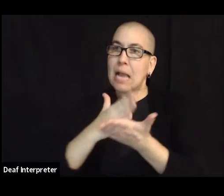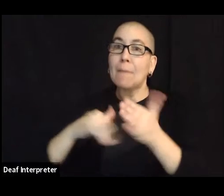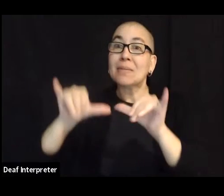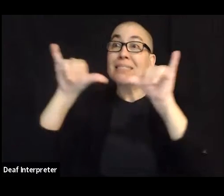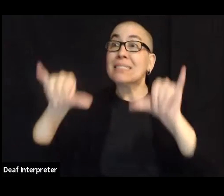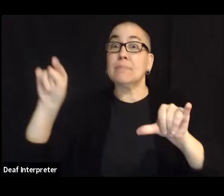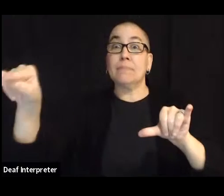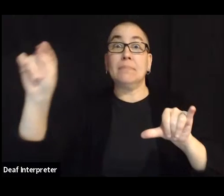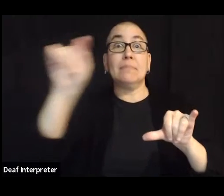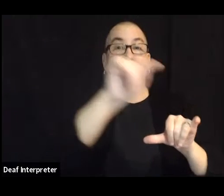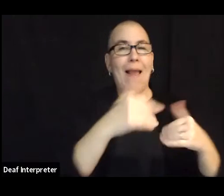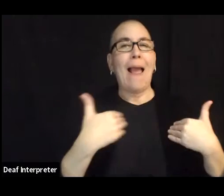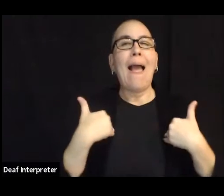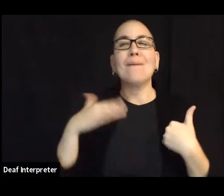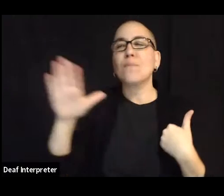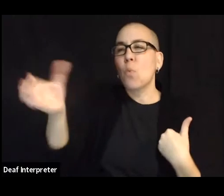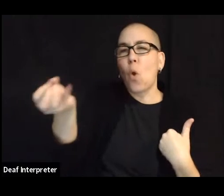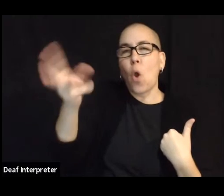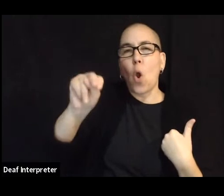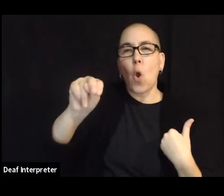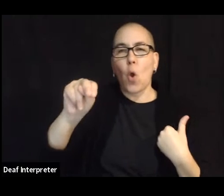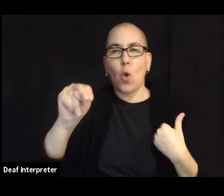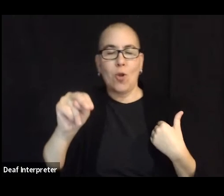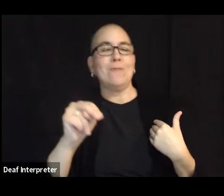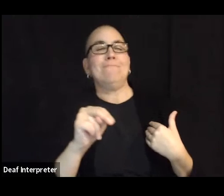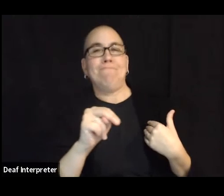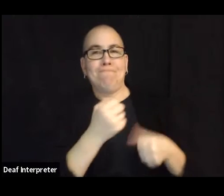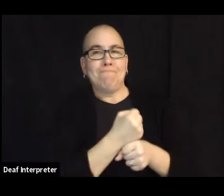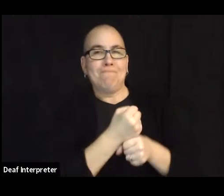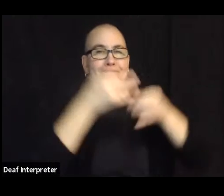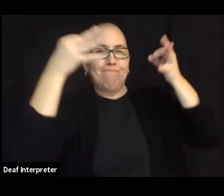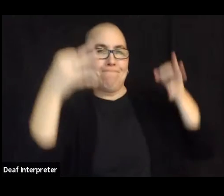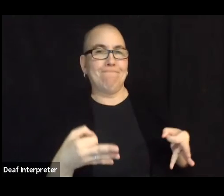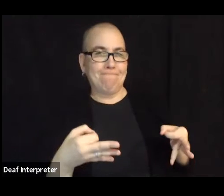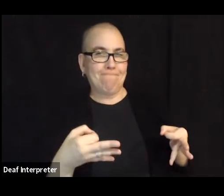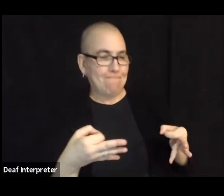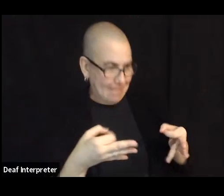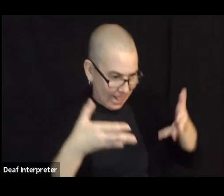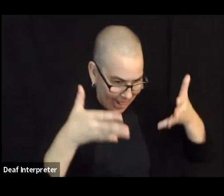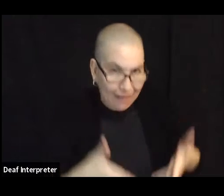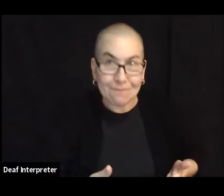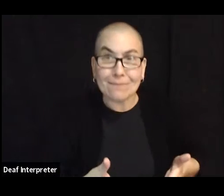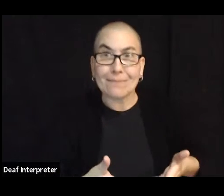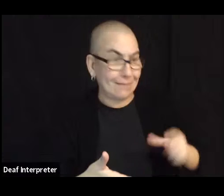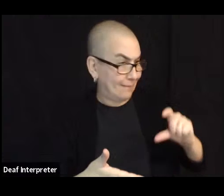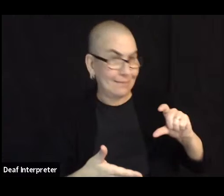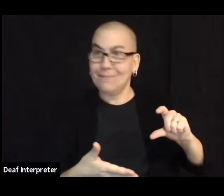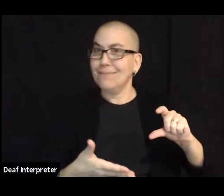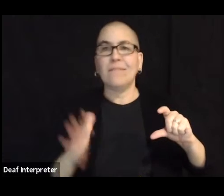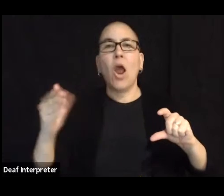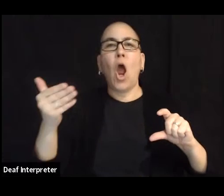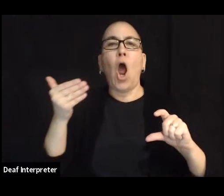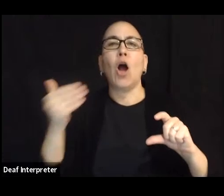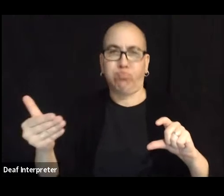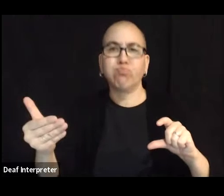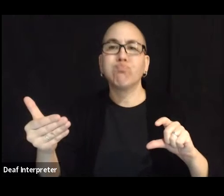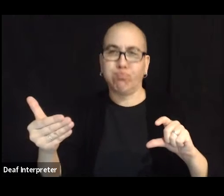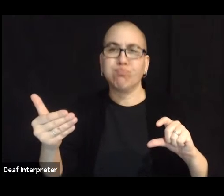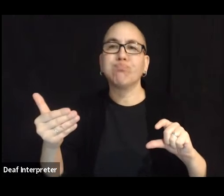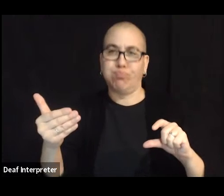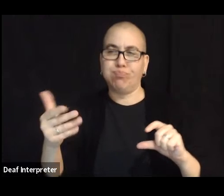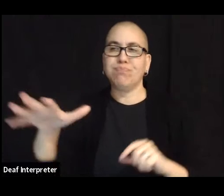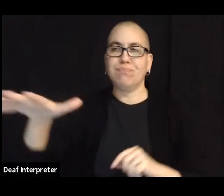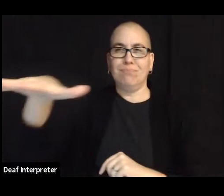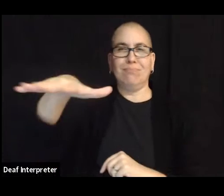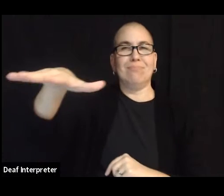own. So we know that there are several systems that may be doing some independent decisions. But